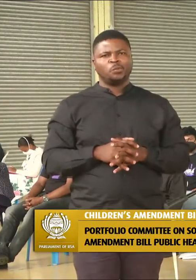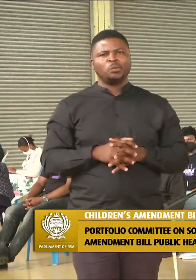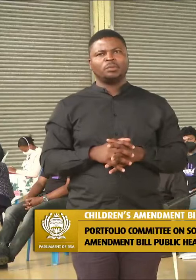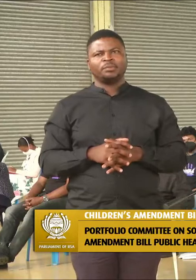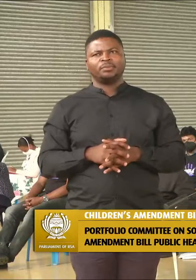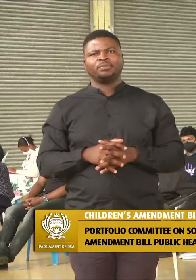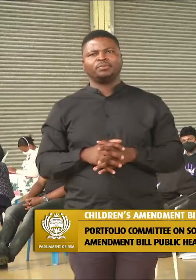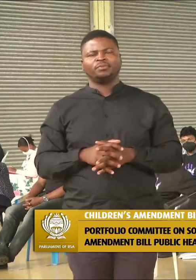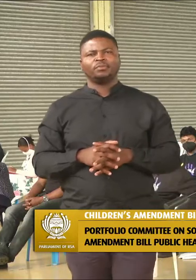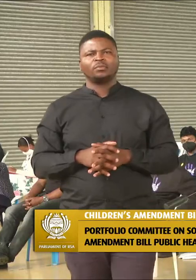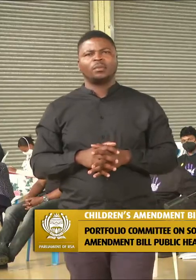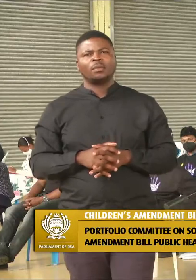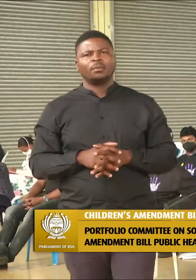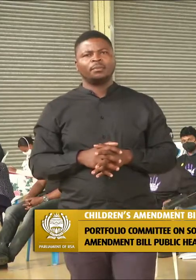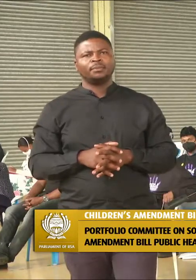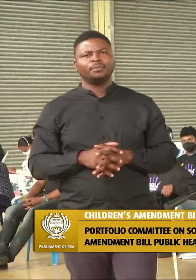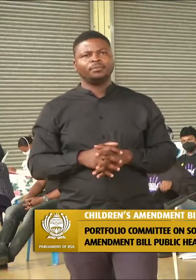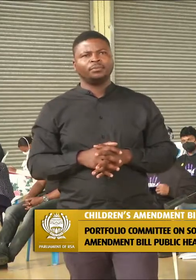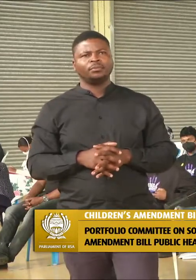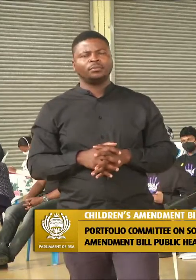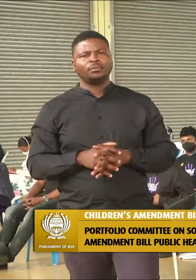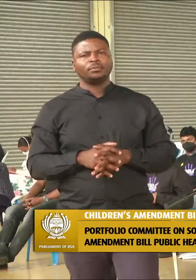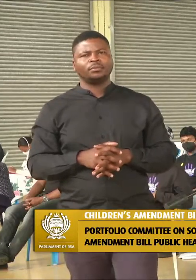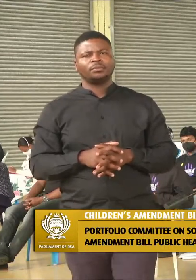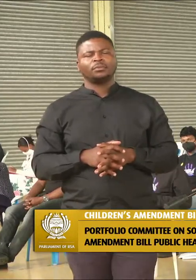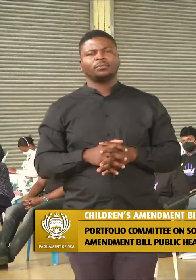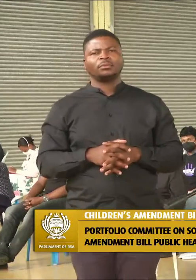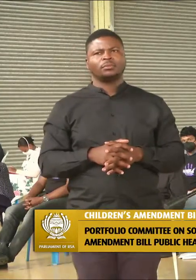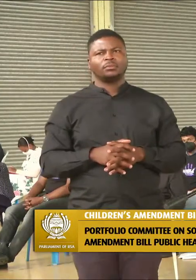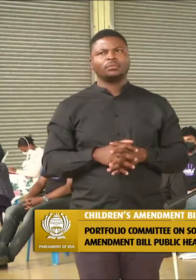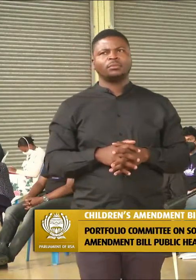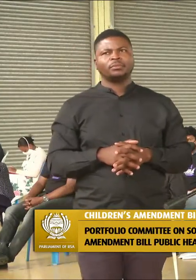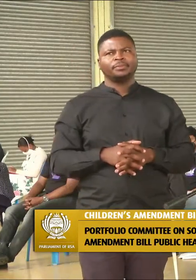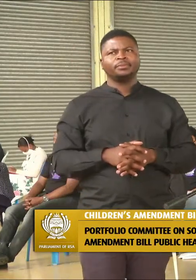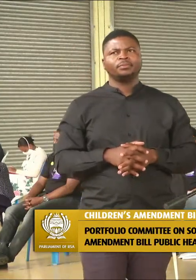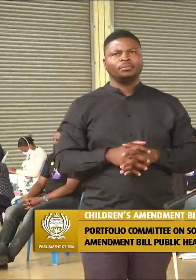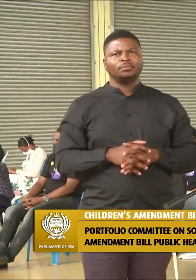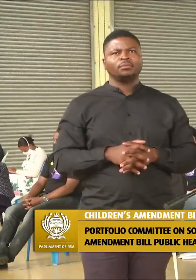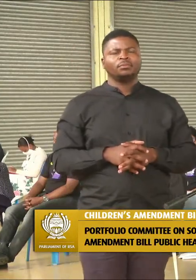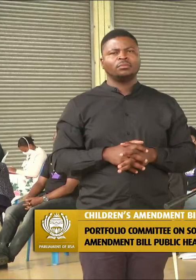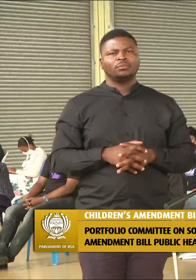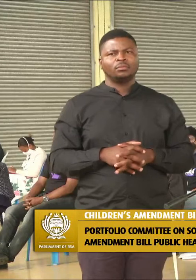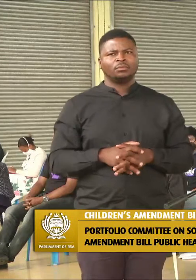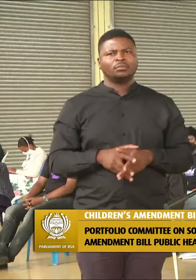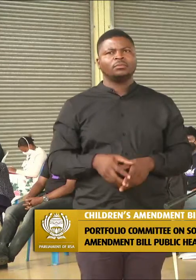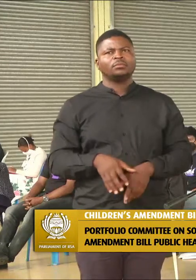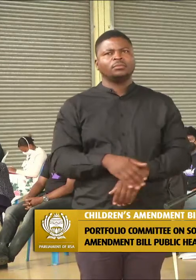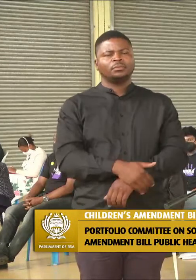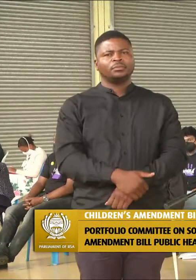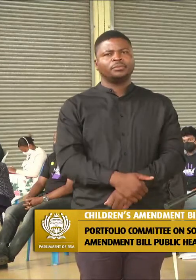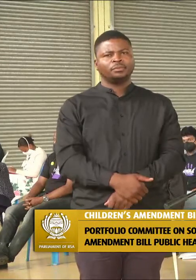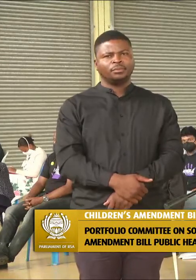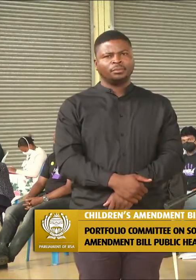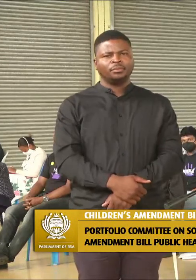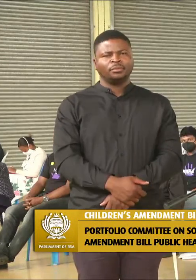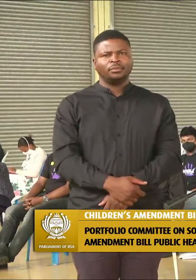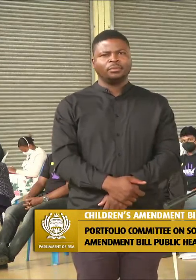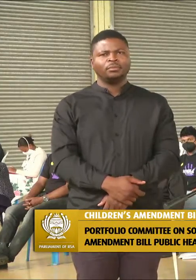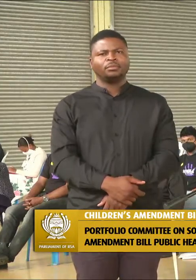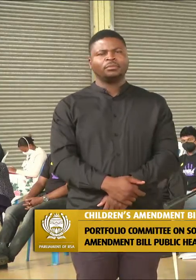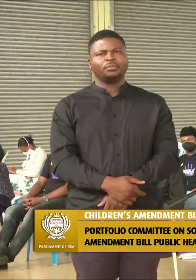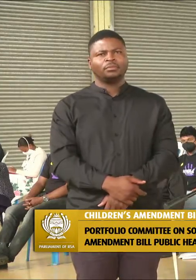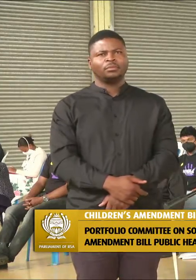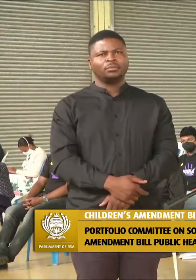proper channels and follow proper procedures and get legal certificates to conduct